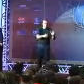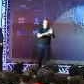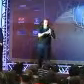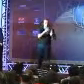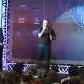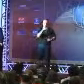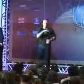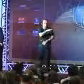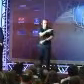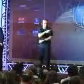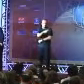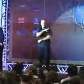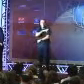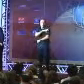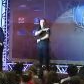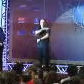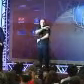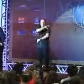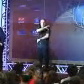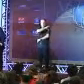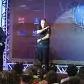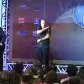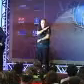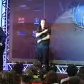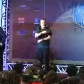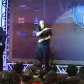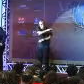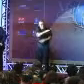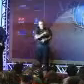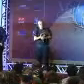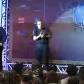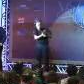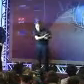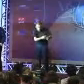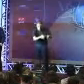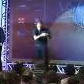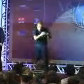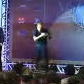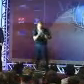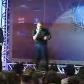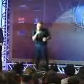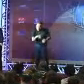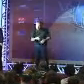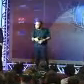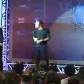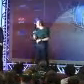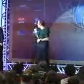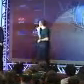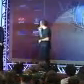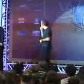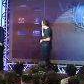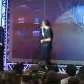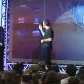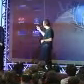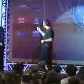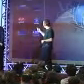I'm sorry, the URL is a little light on the slide. I didn't realize that.